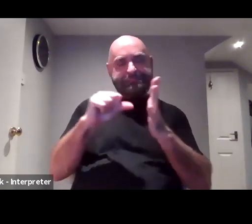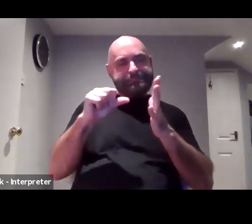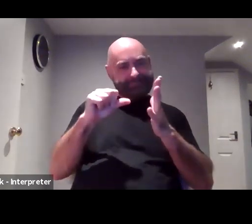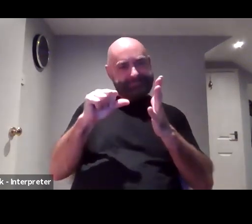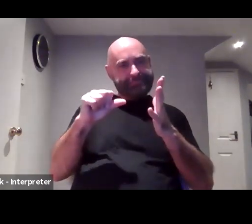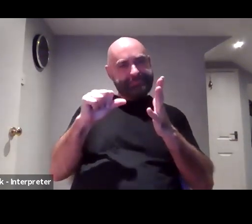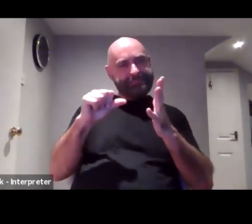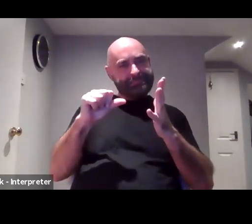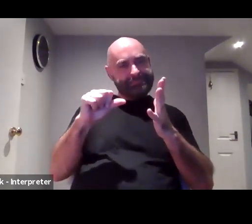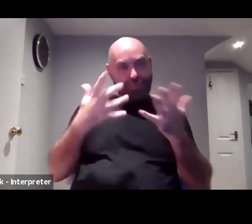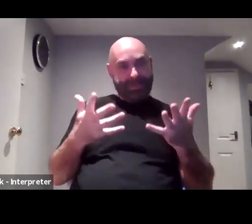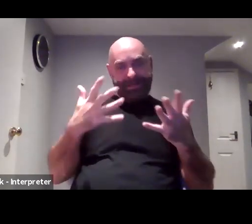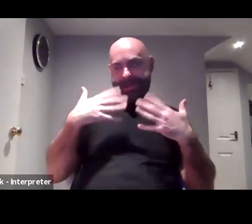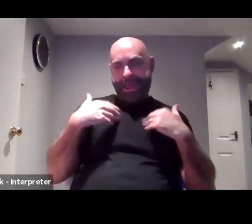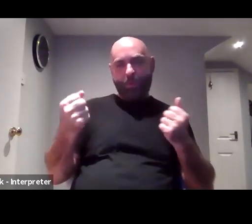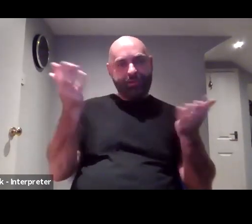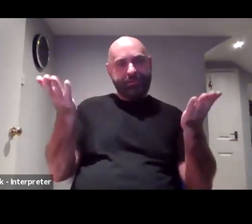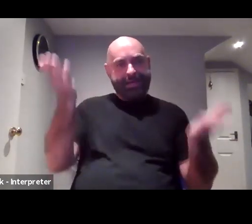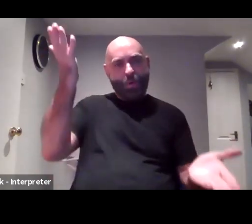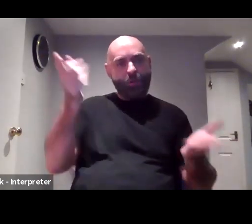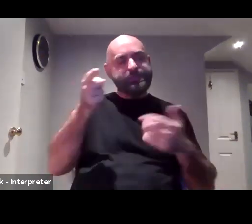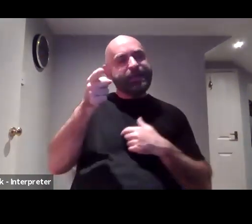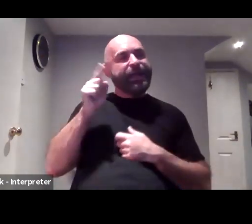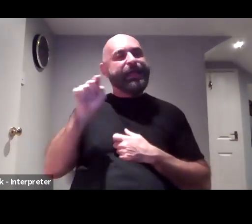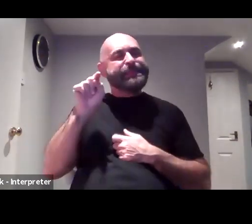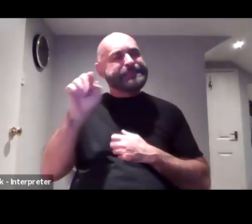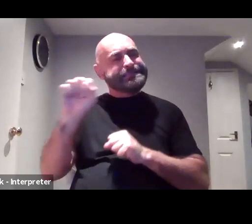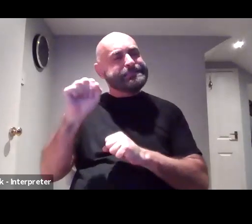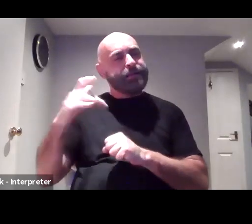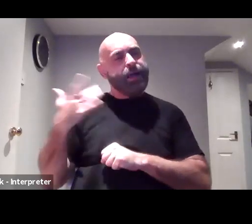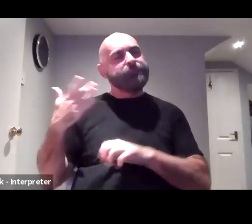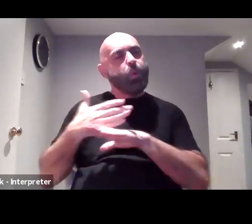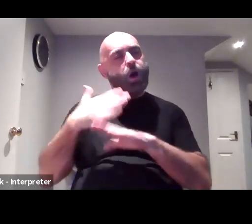growing health inequality. This is his life's work.